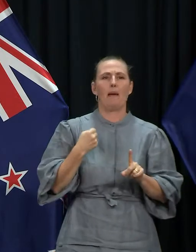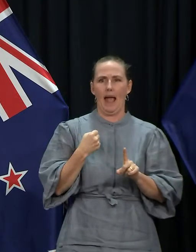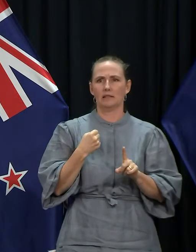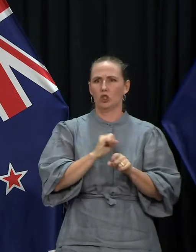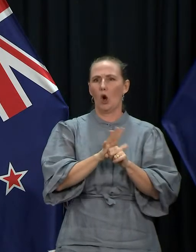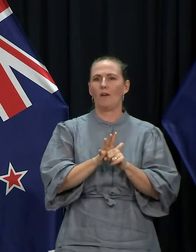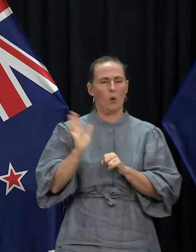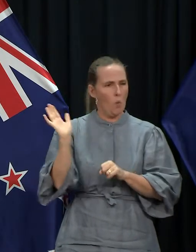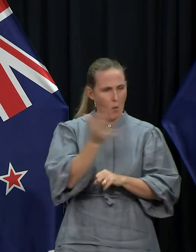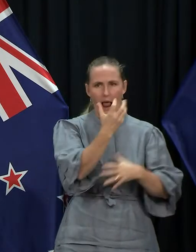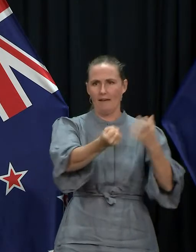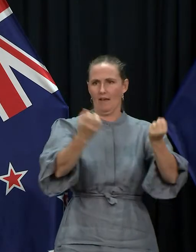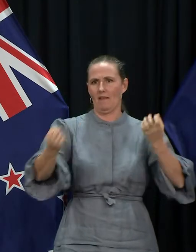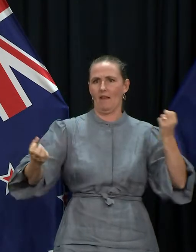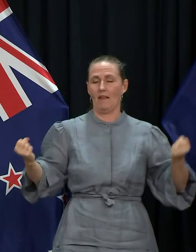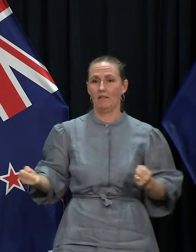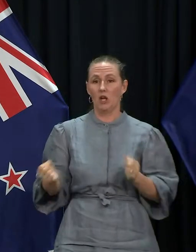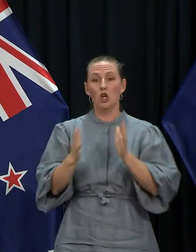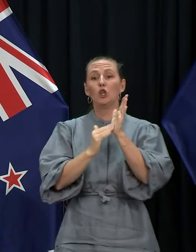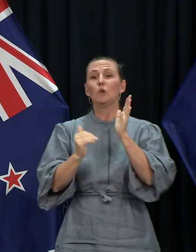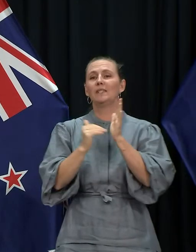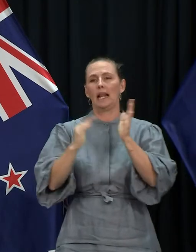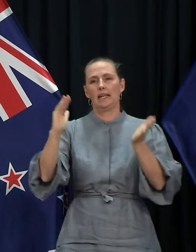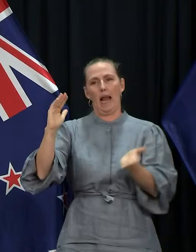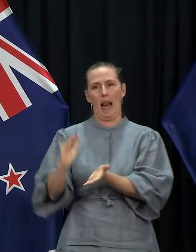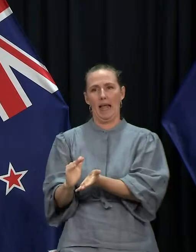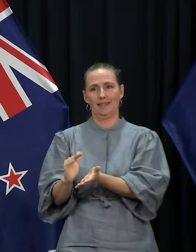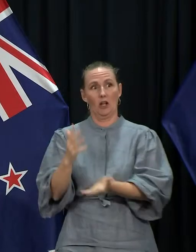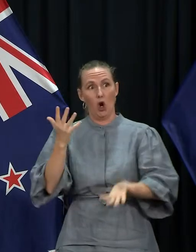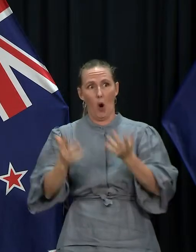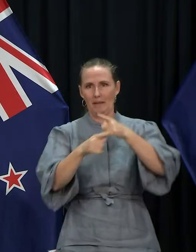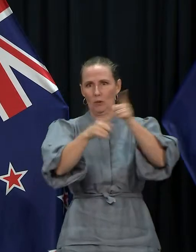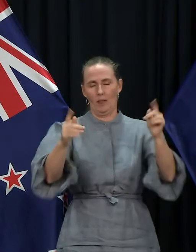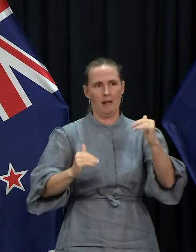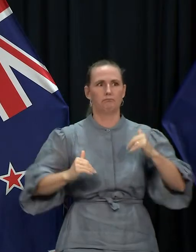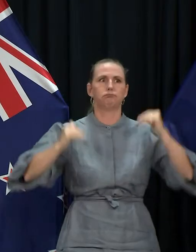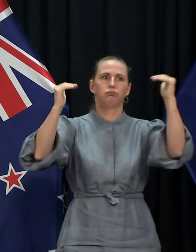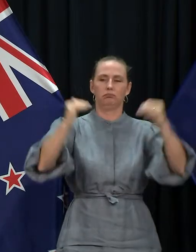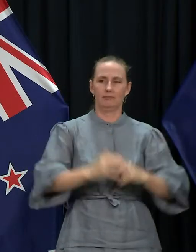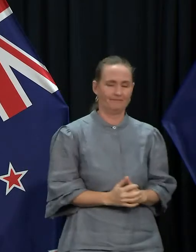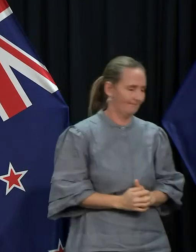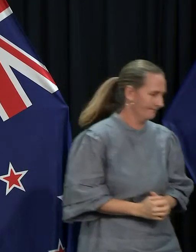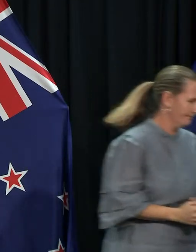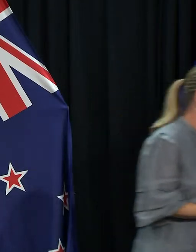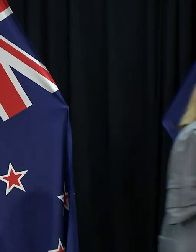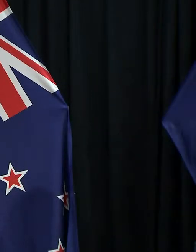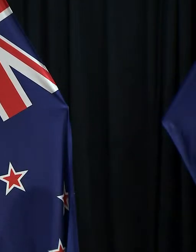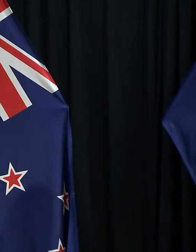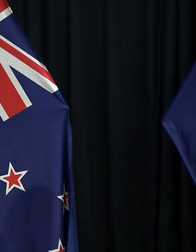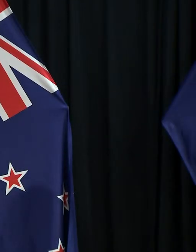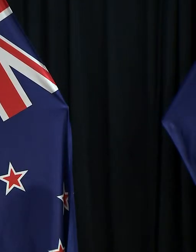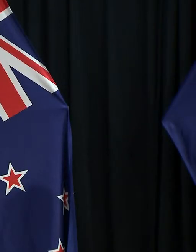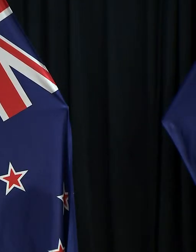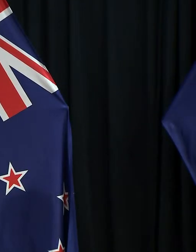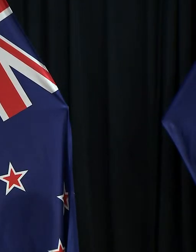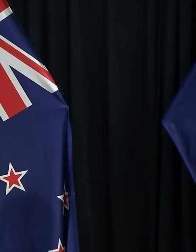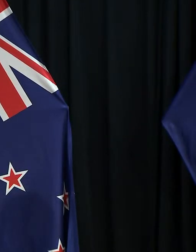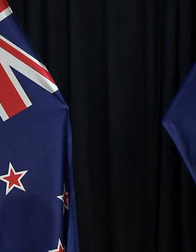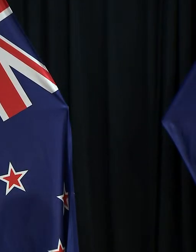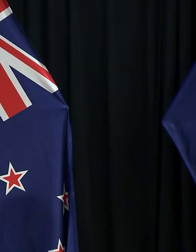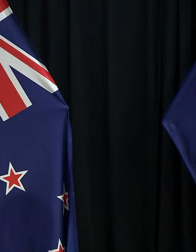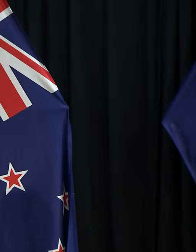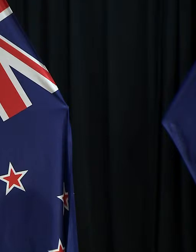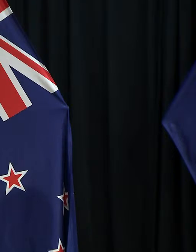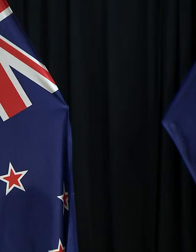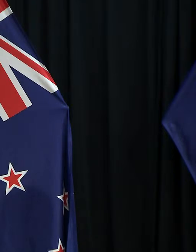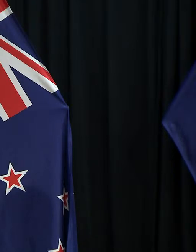on us has been less than most countries that we compare ourselves to. Given the long tail of the hospitalisations, I